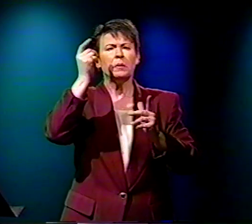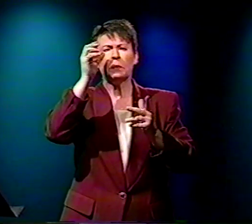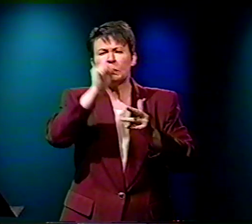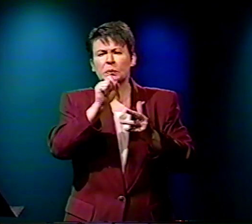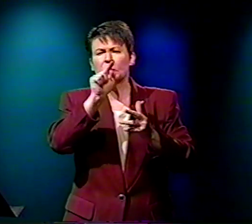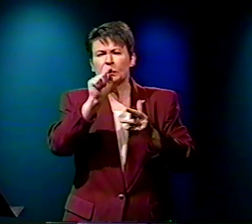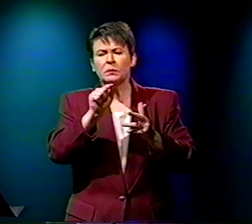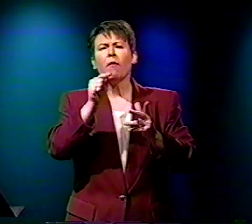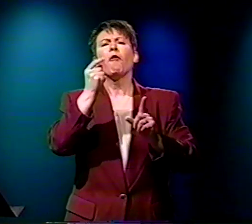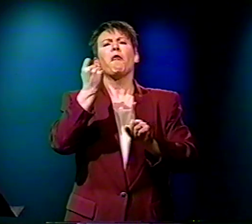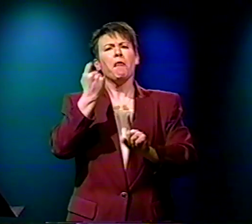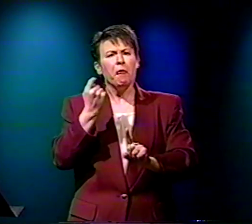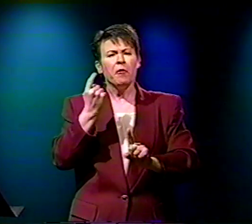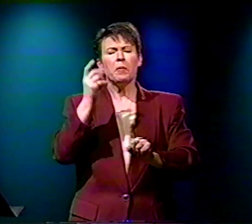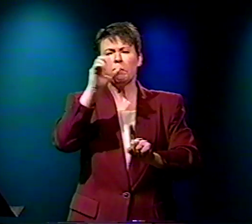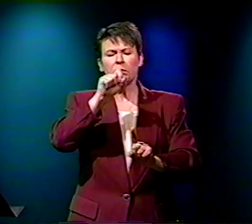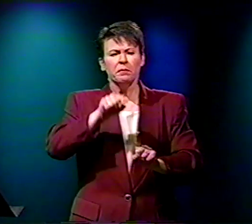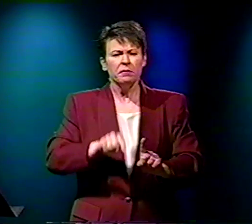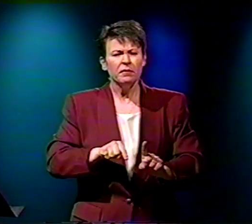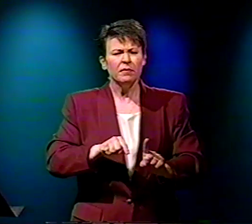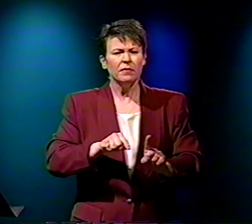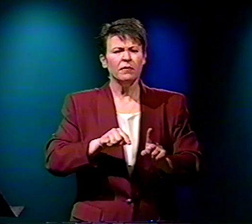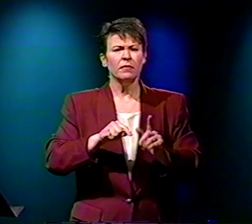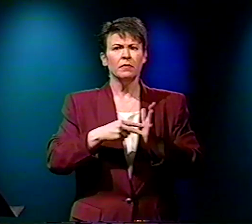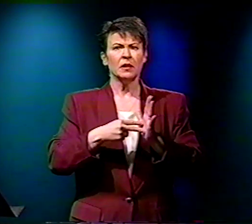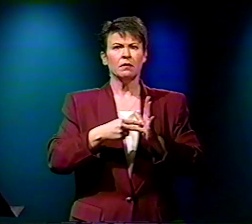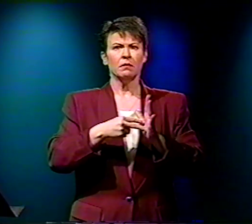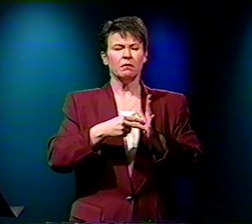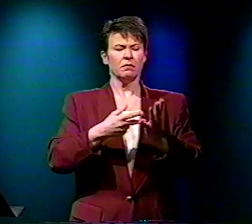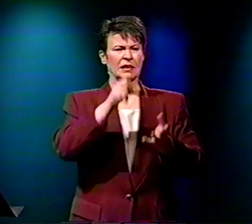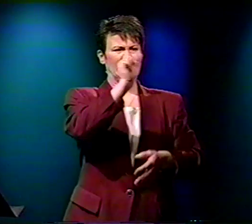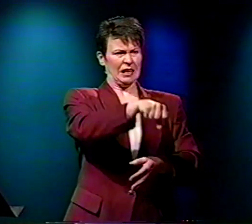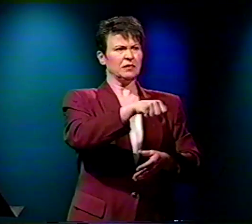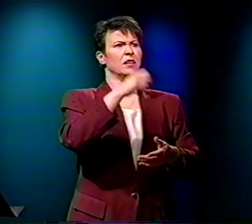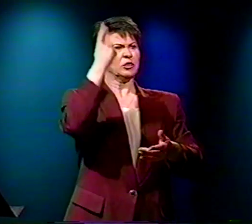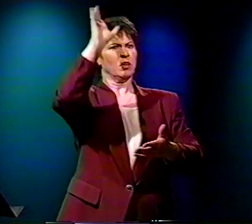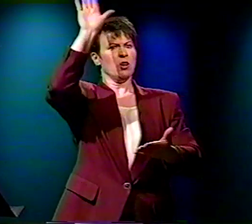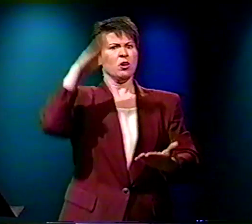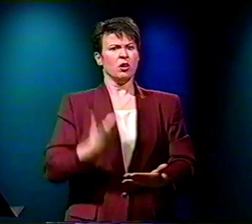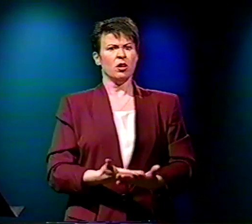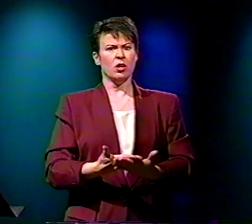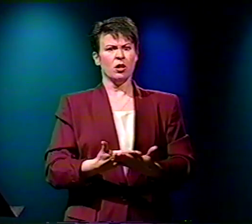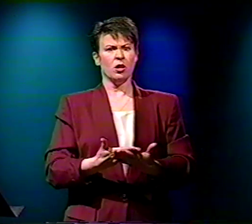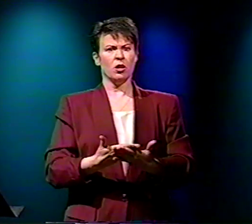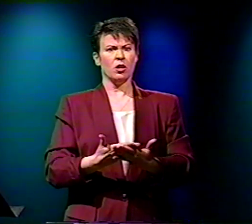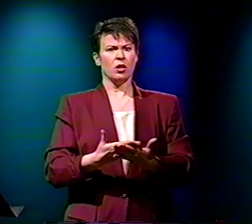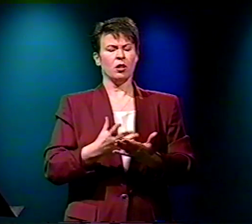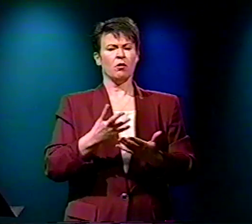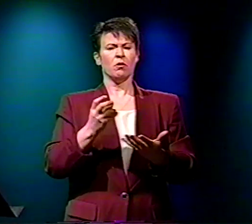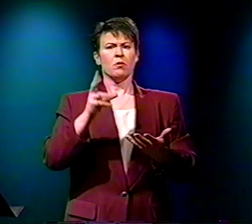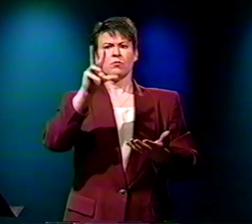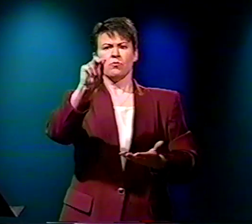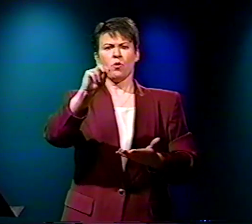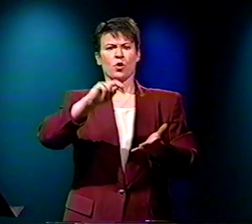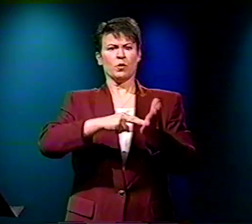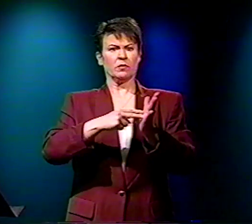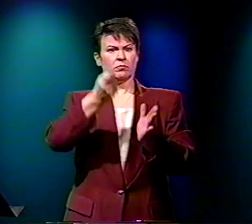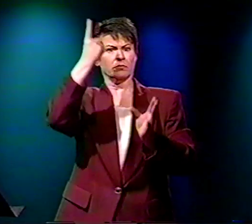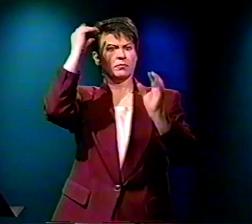mean, maybe deaf people understood basically but missed a thing here or there. So then are you asking me, well, yes, I understood absolutely A to Z? Or if I